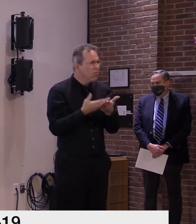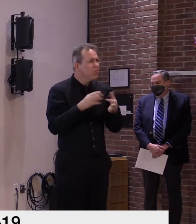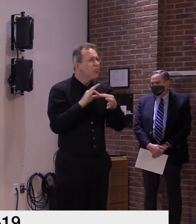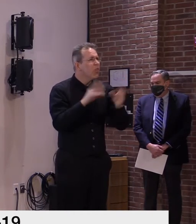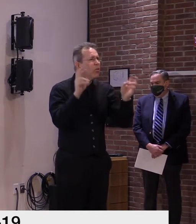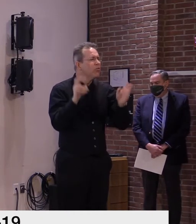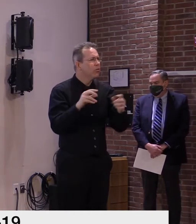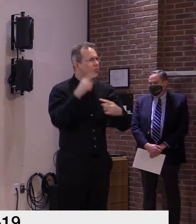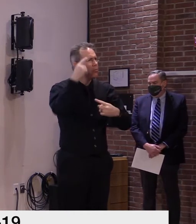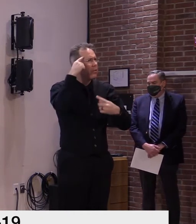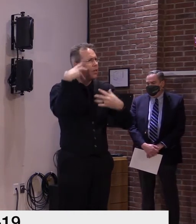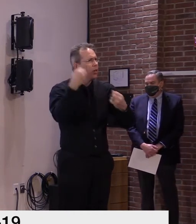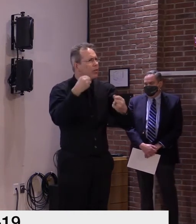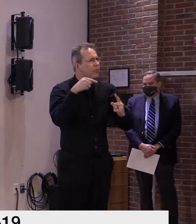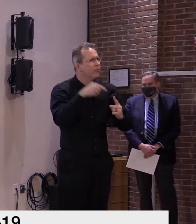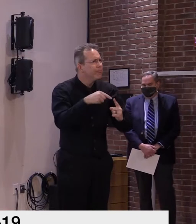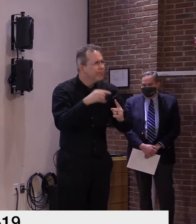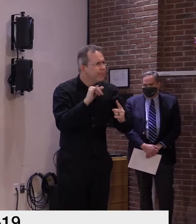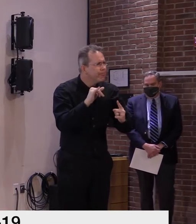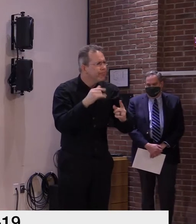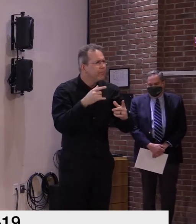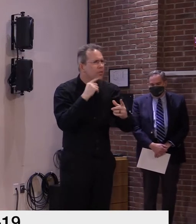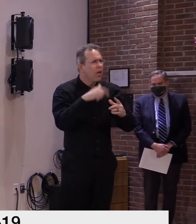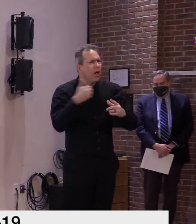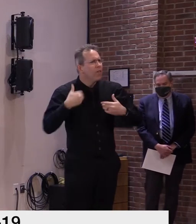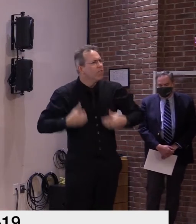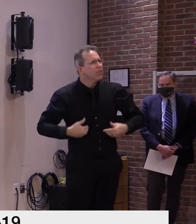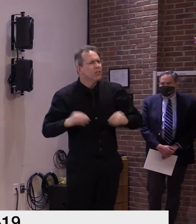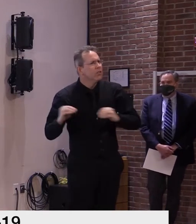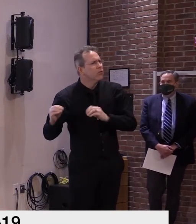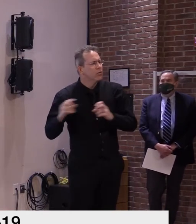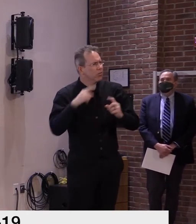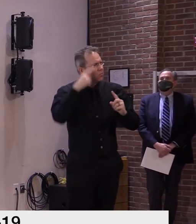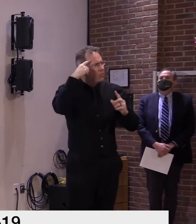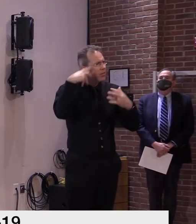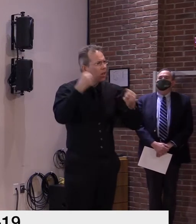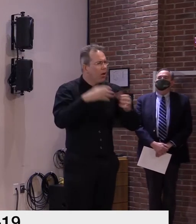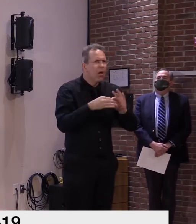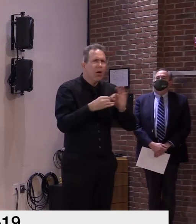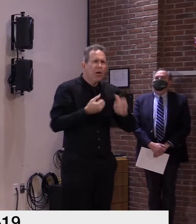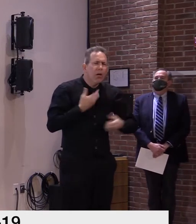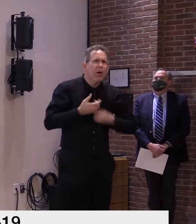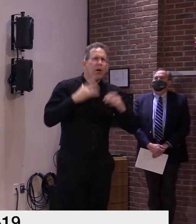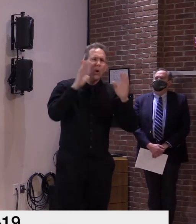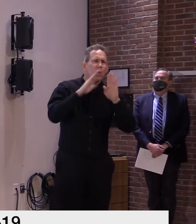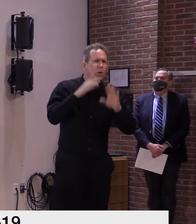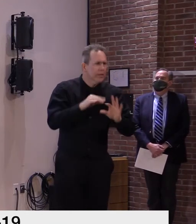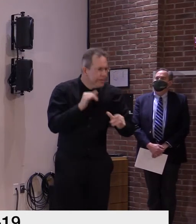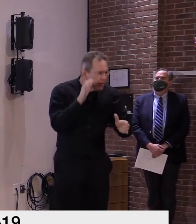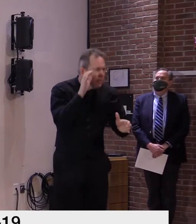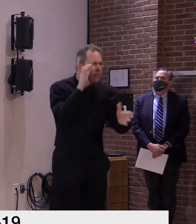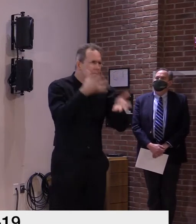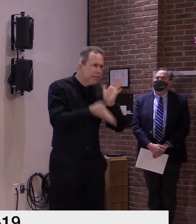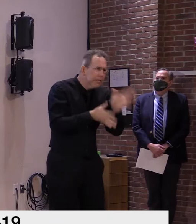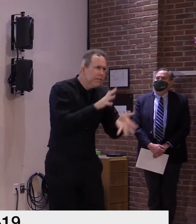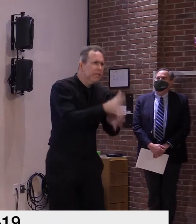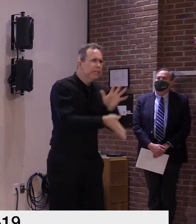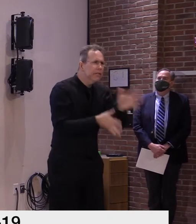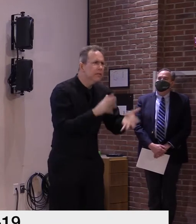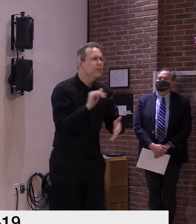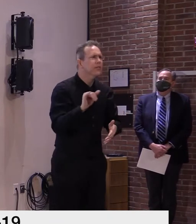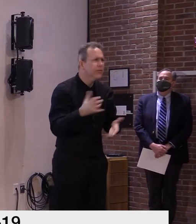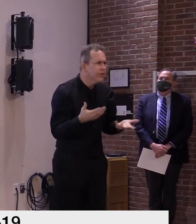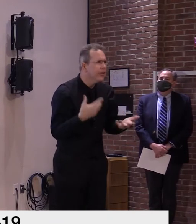isolation. I'm going to walk us through what the current data is telling us. And one thing we have to keep in mind is that data is like a